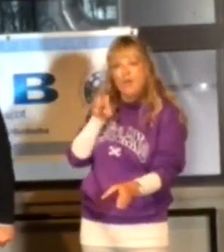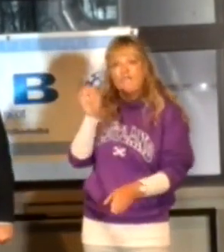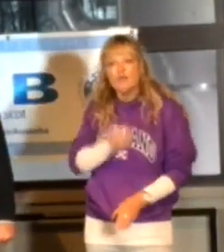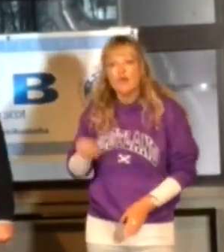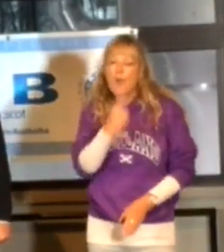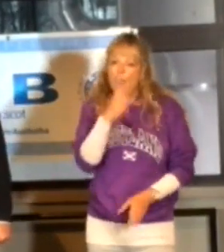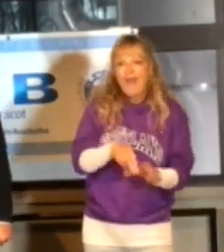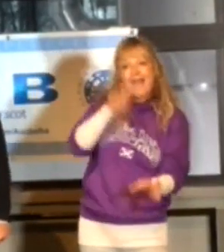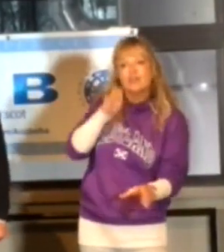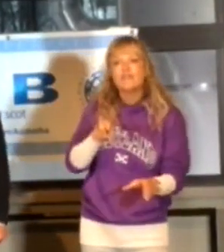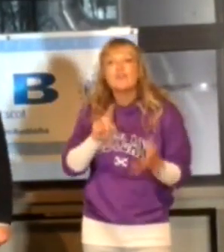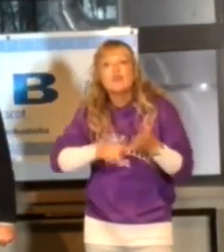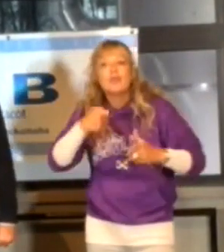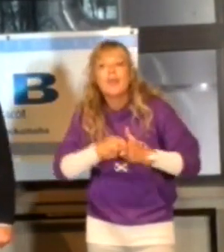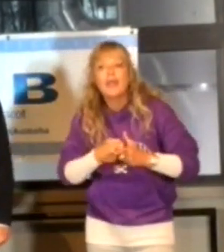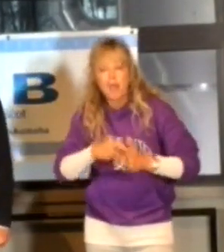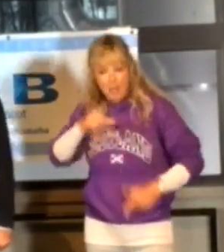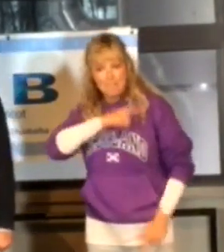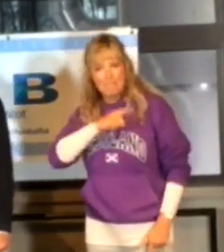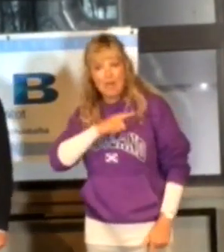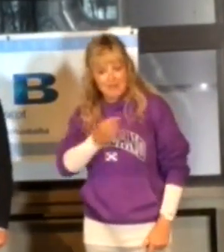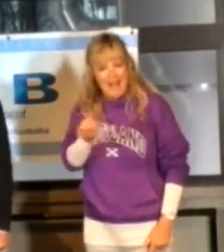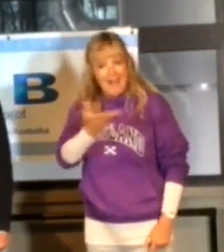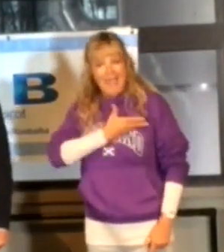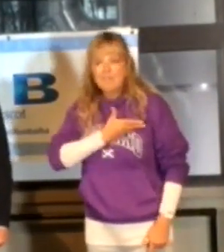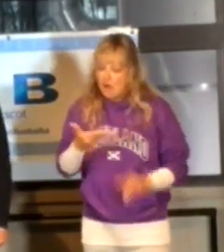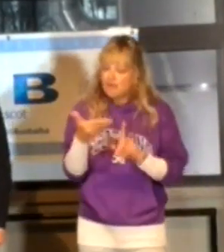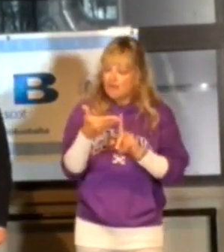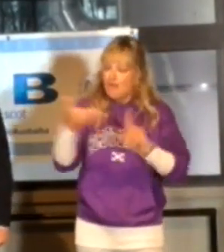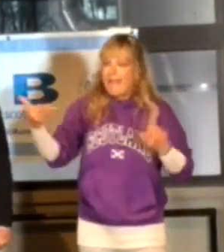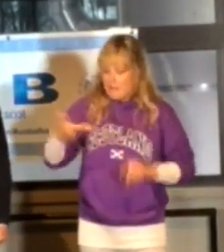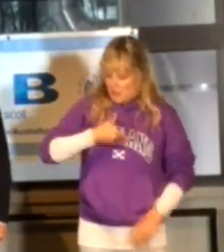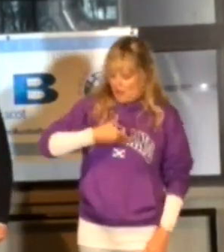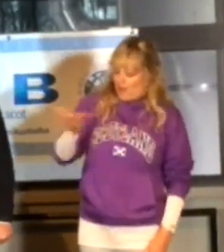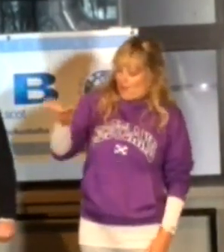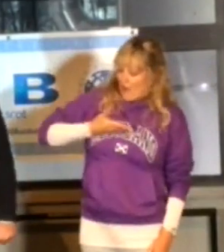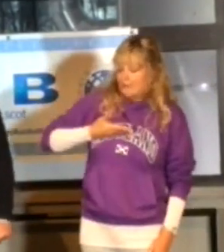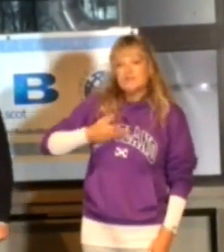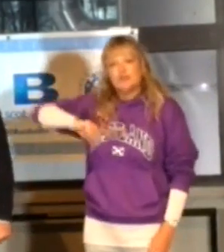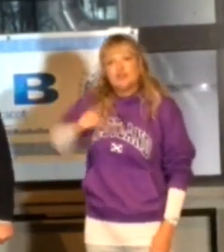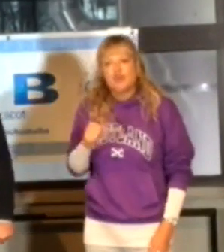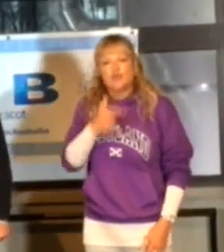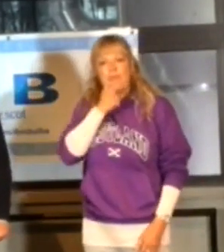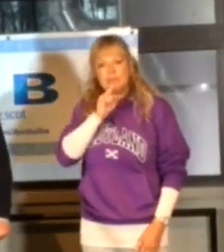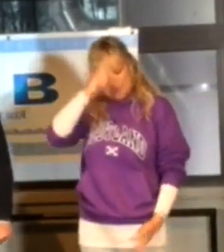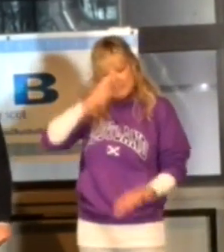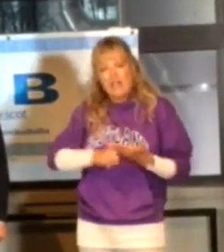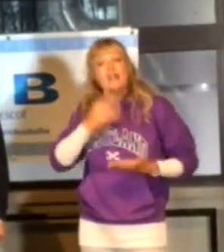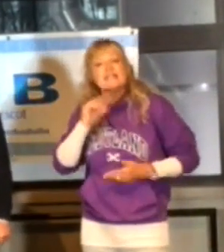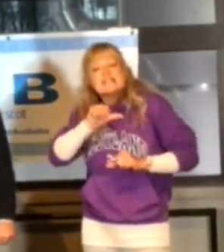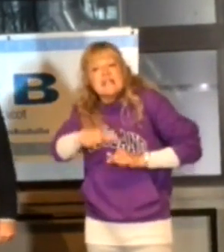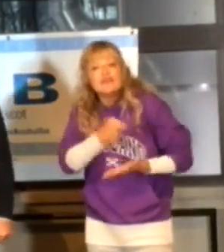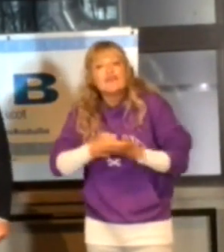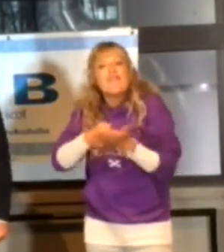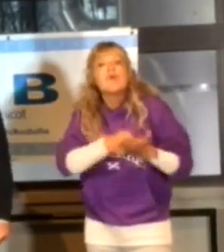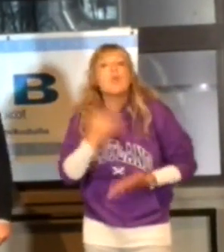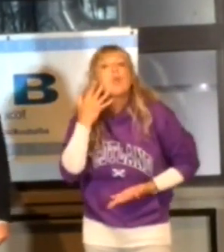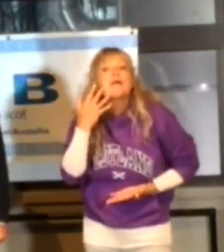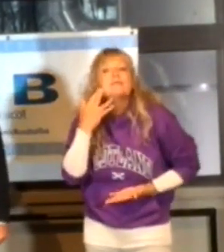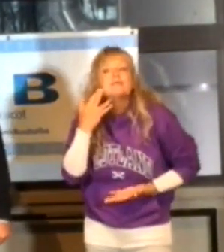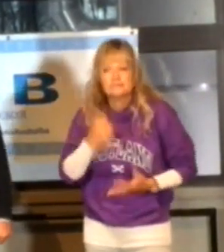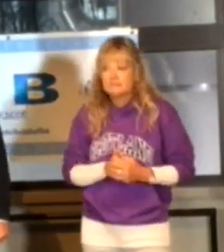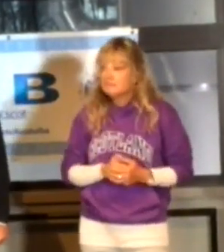said that they recognise the right of the Scottish people to decide when the next referendum takes place. Brothers and